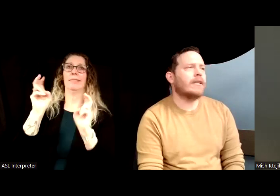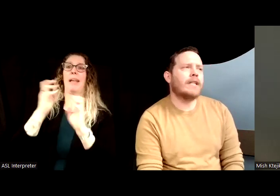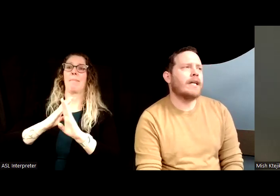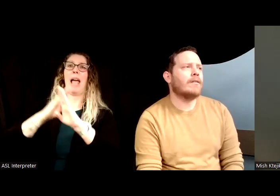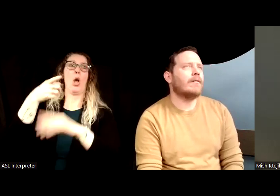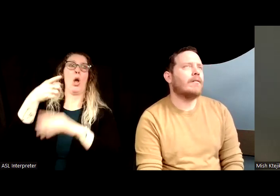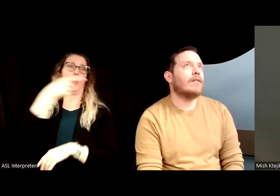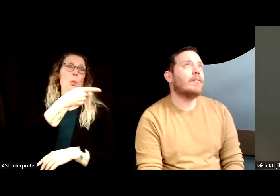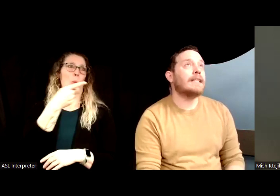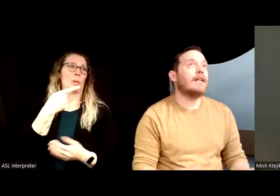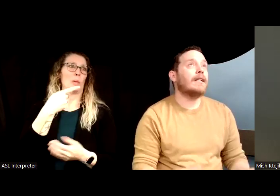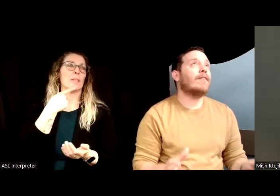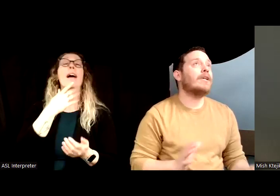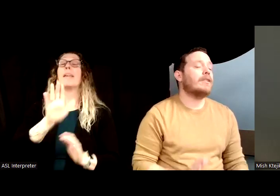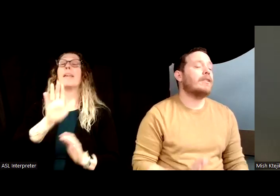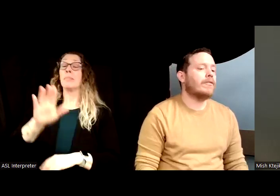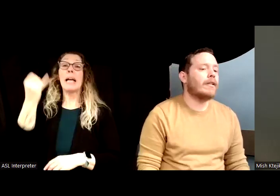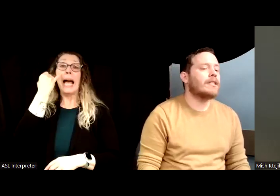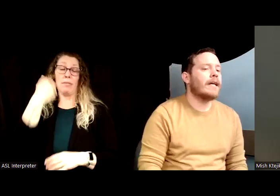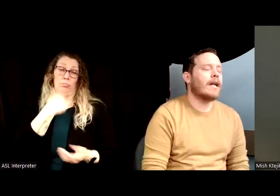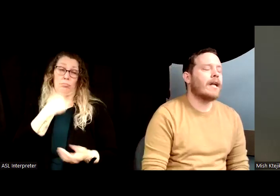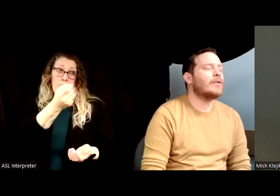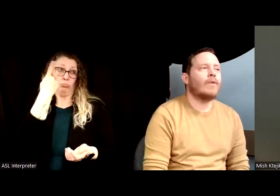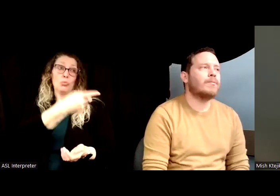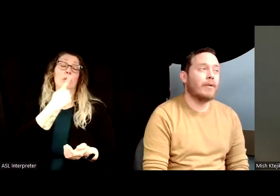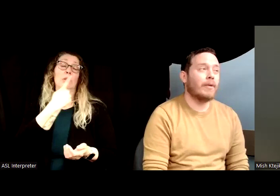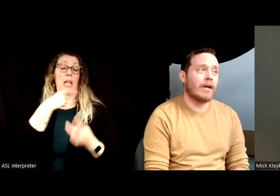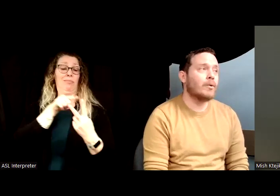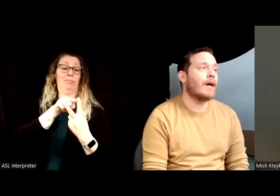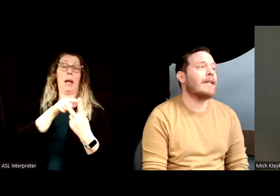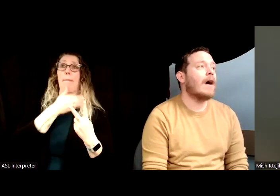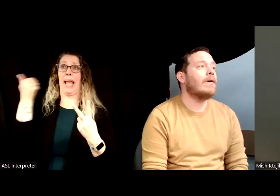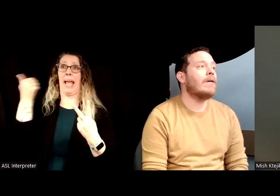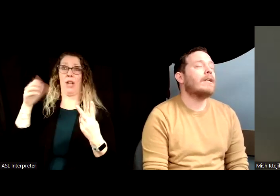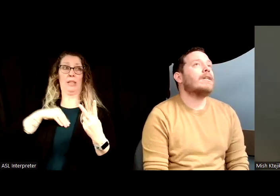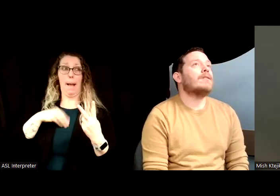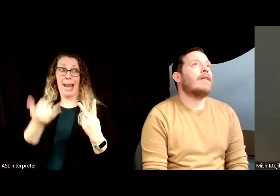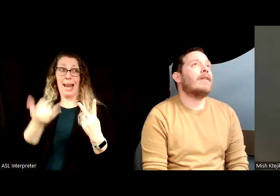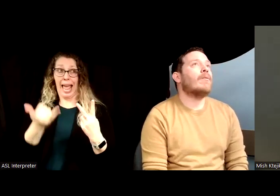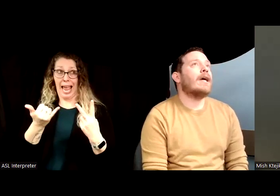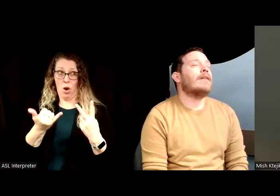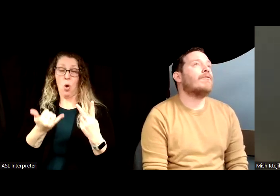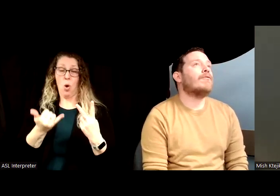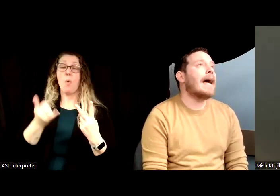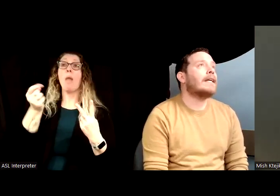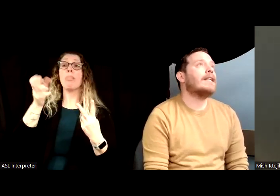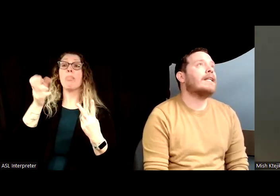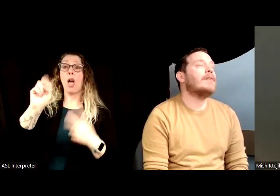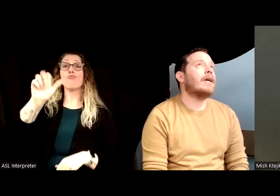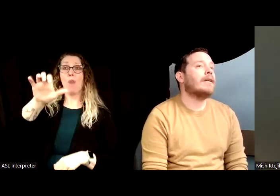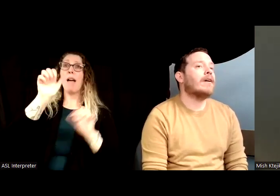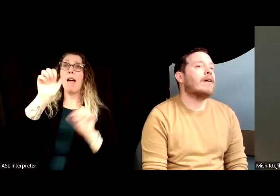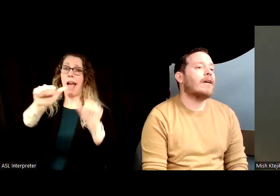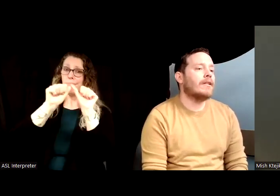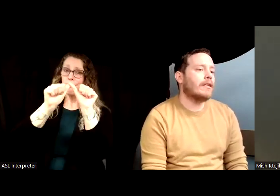saying? Because if I'm hearing you correctly, you're saying that option 1 is probably better to adopt now. So that way the RAC can keep